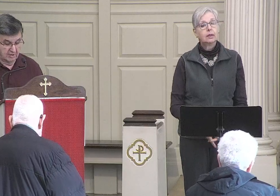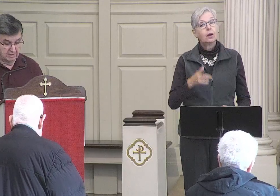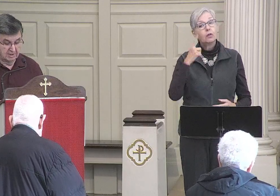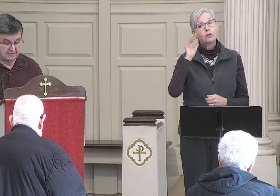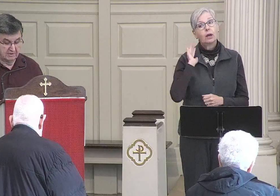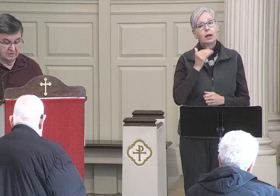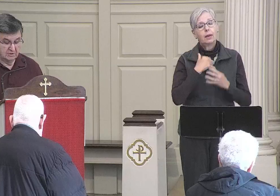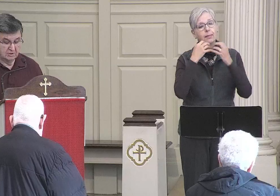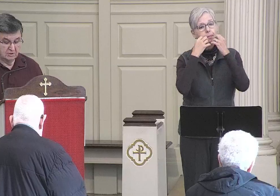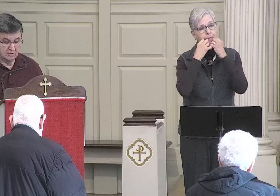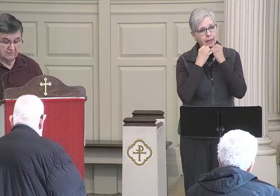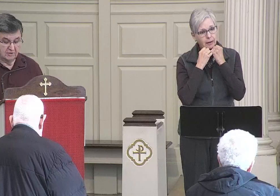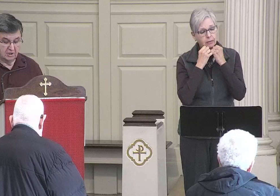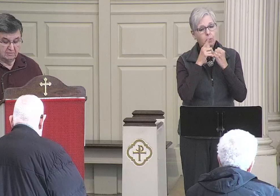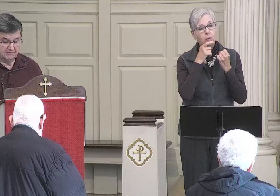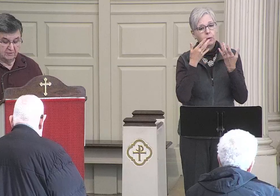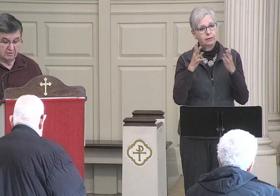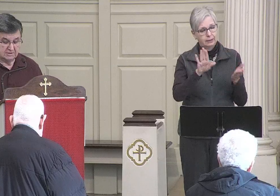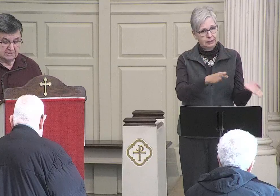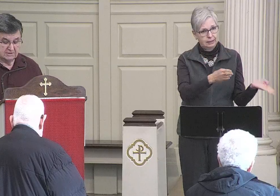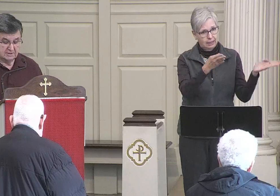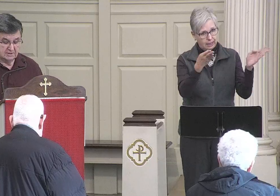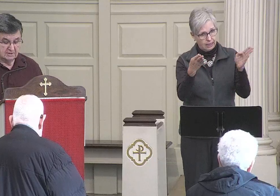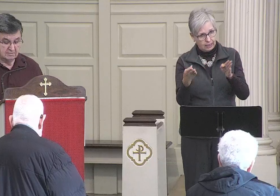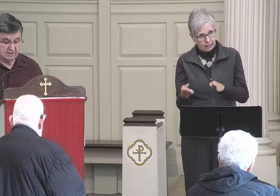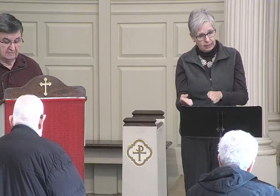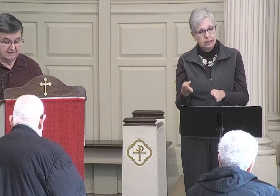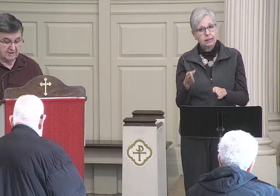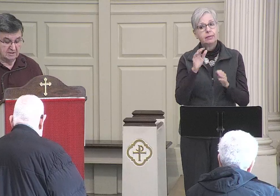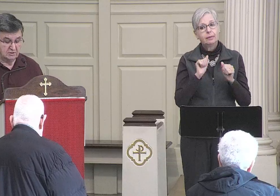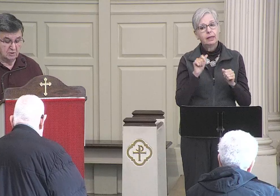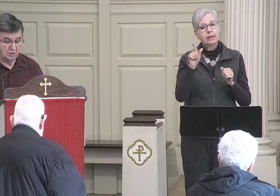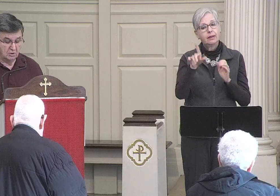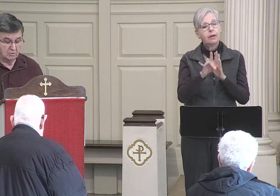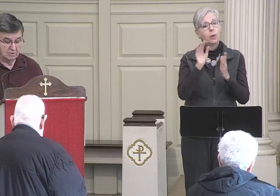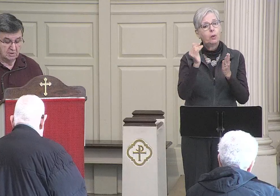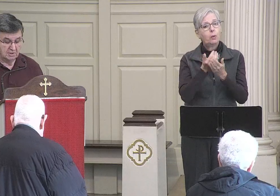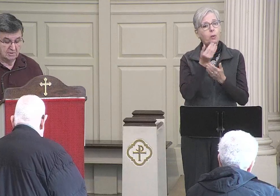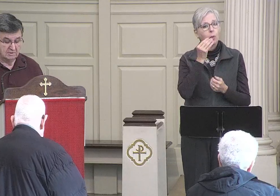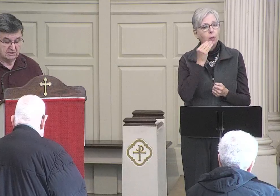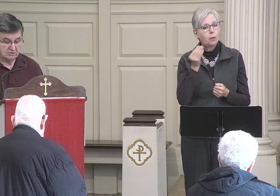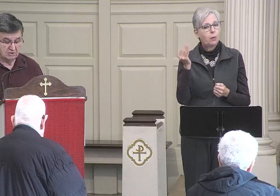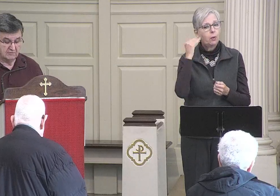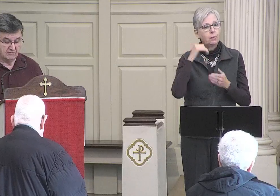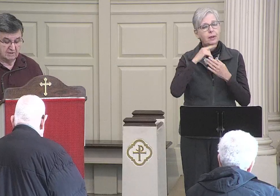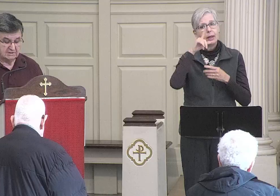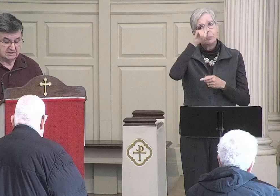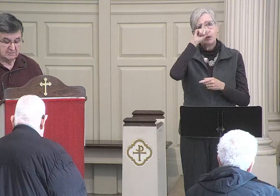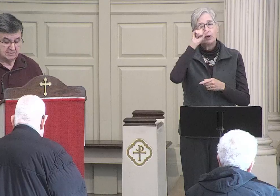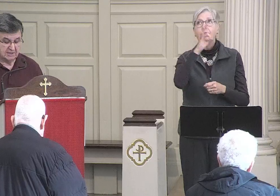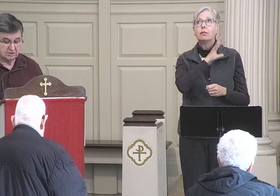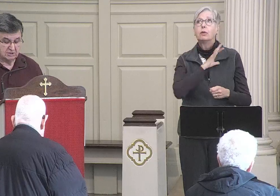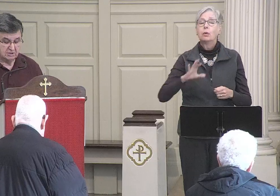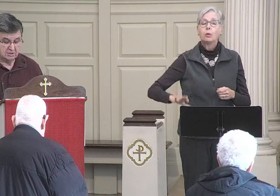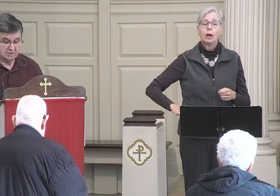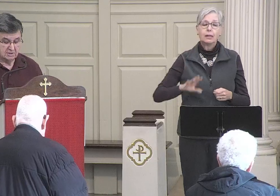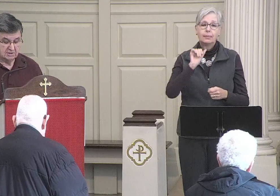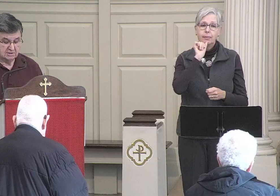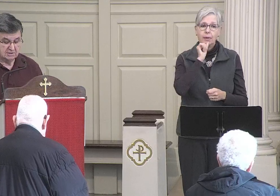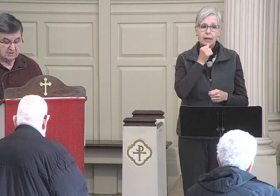And for our beloved who have gone before us, may they find a new home in the mystery of Christ's